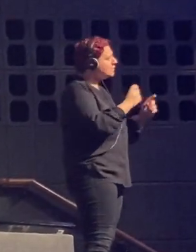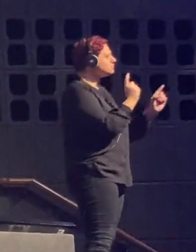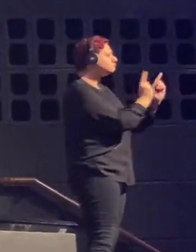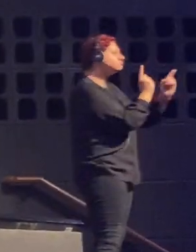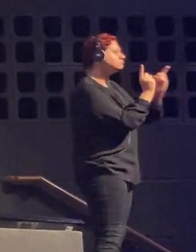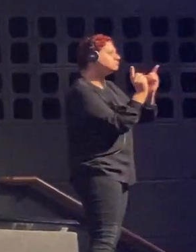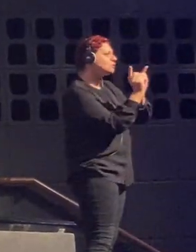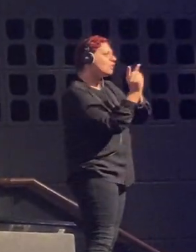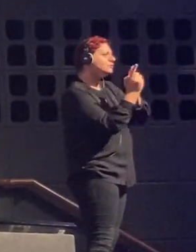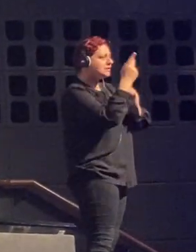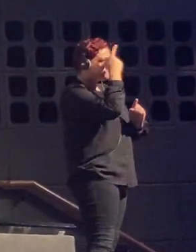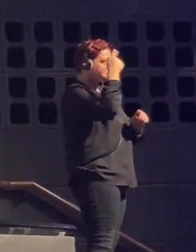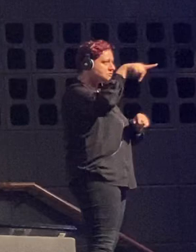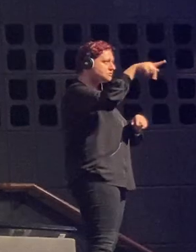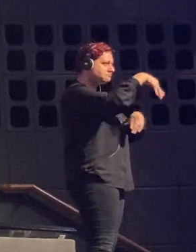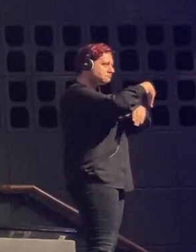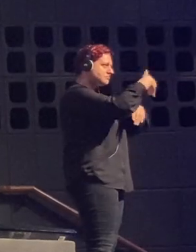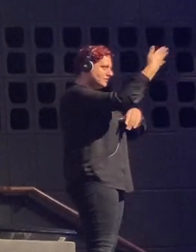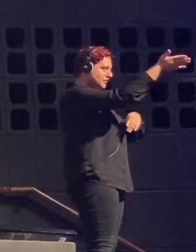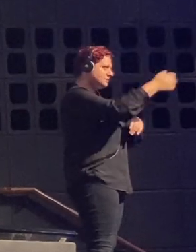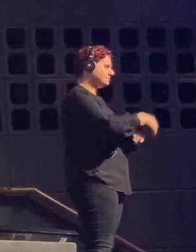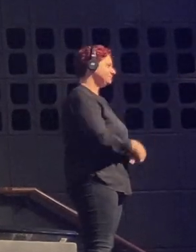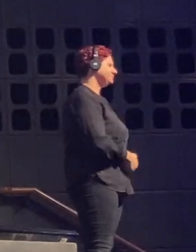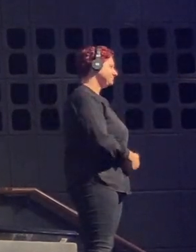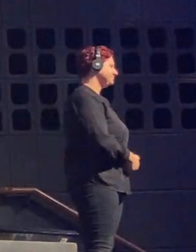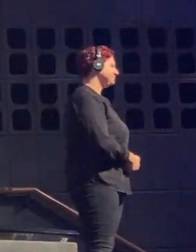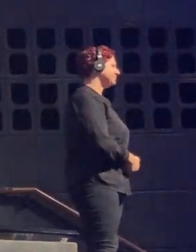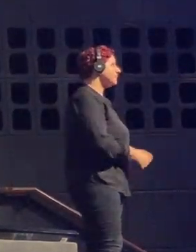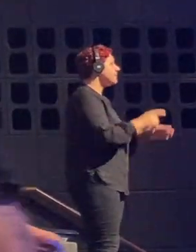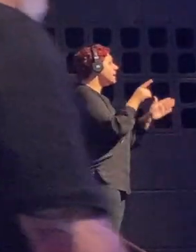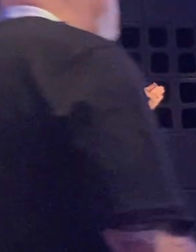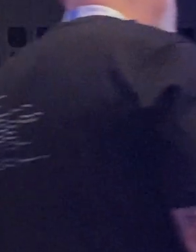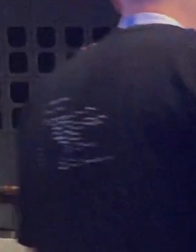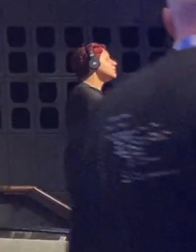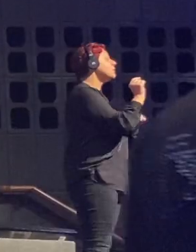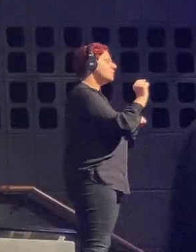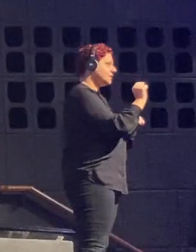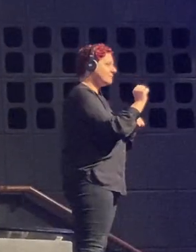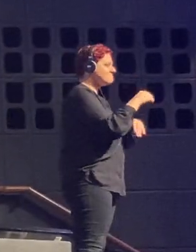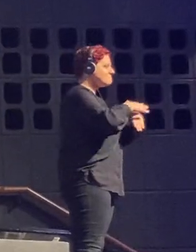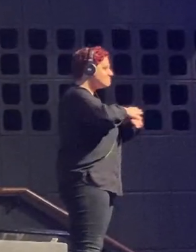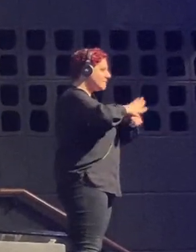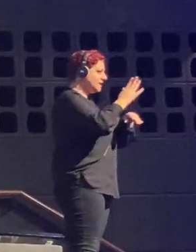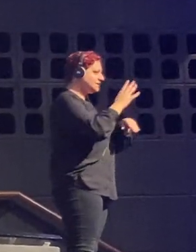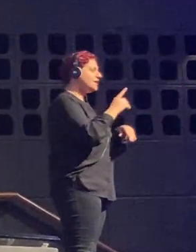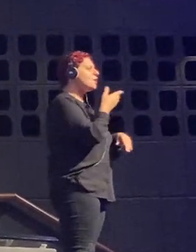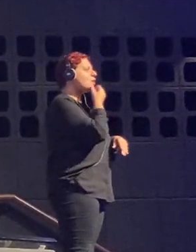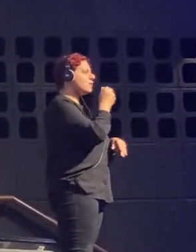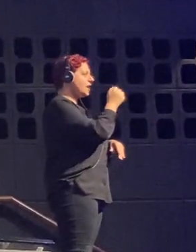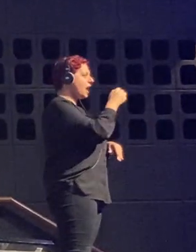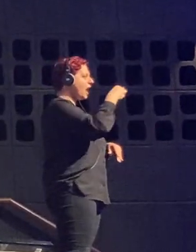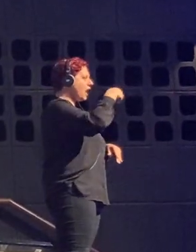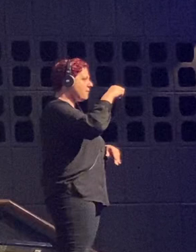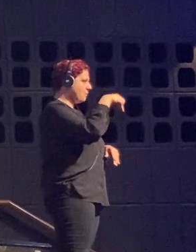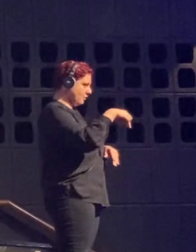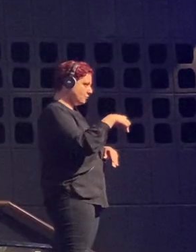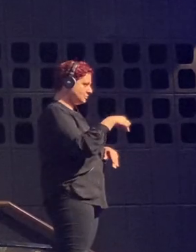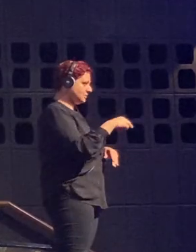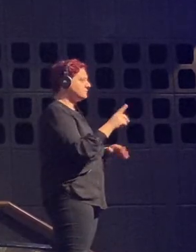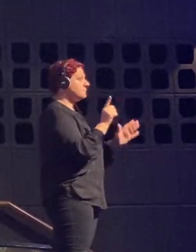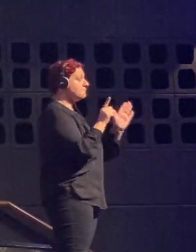portal, okay? So the most voted one is from Amon, and it is, since the